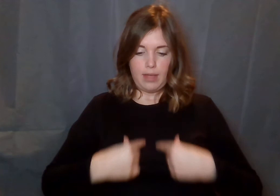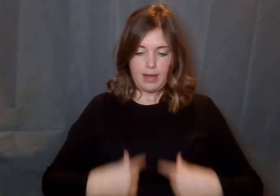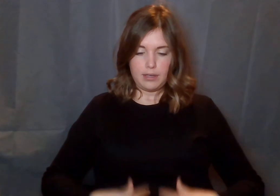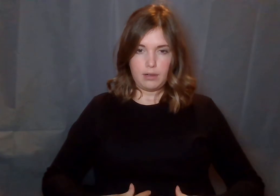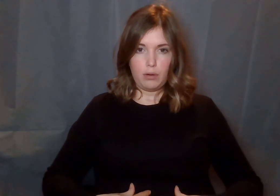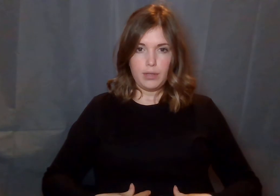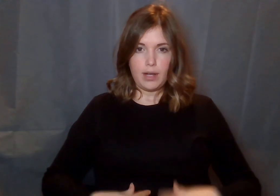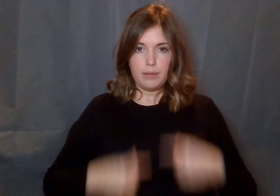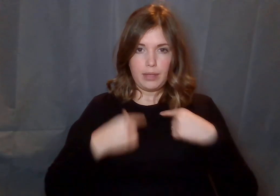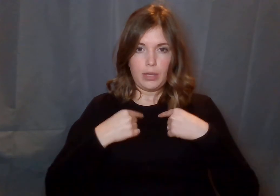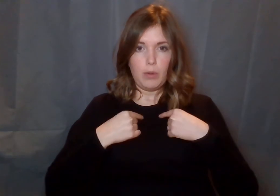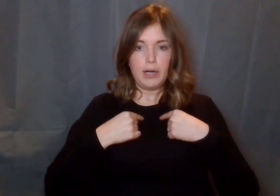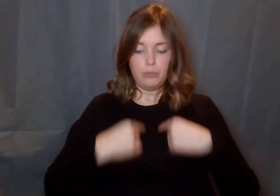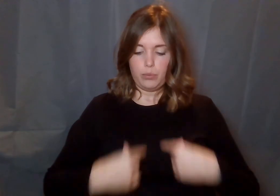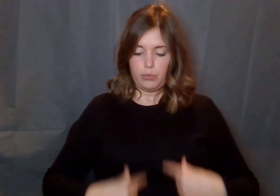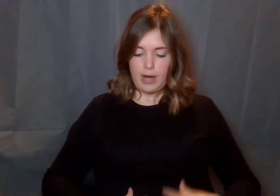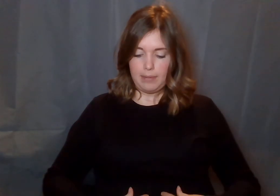that clothing item that they wear. Rabbi.